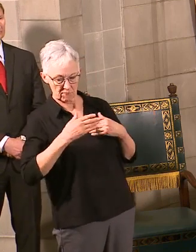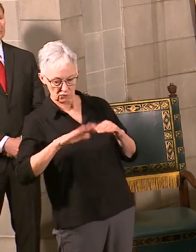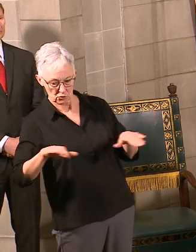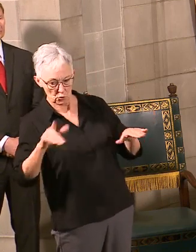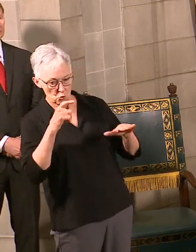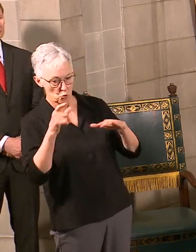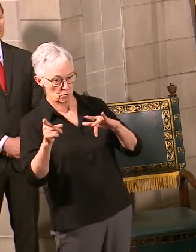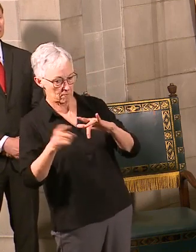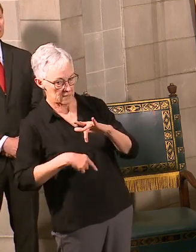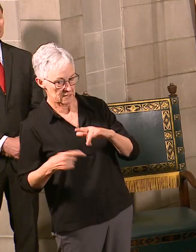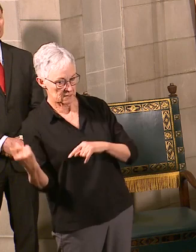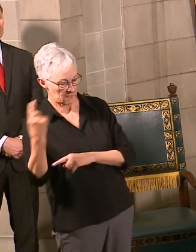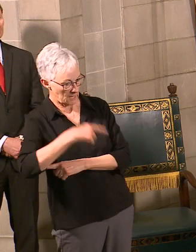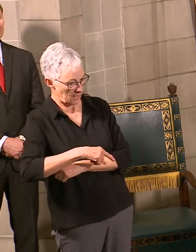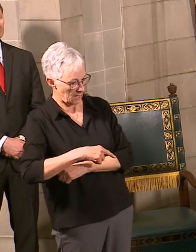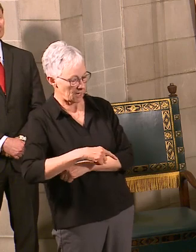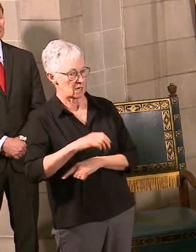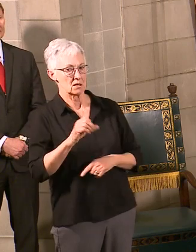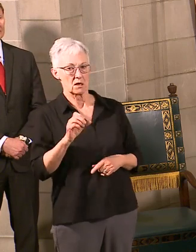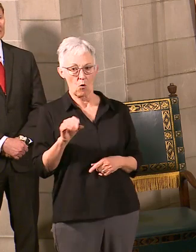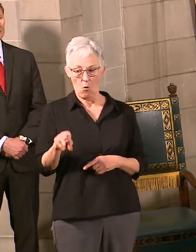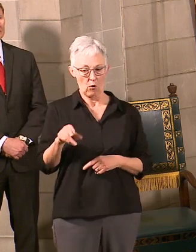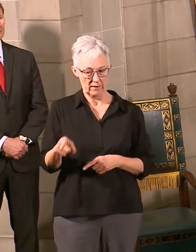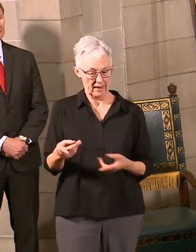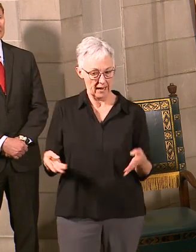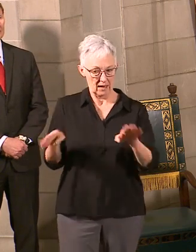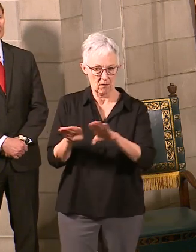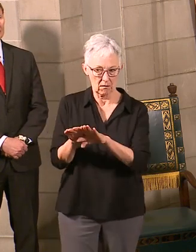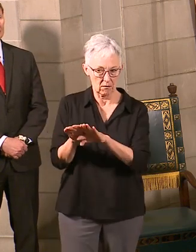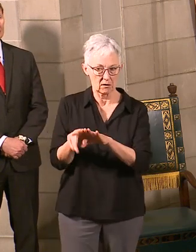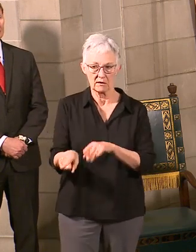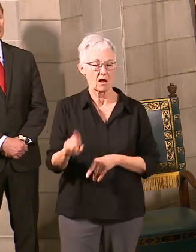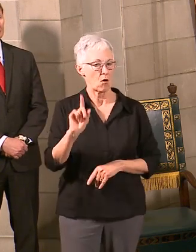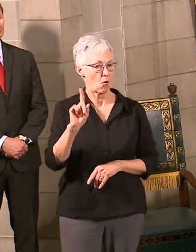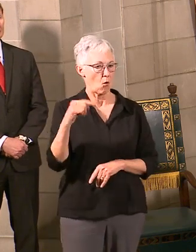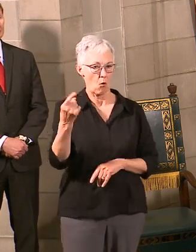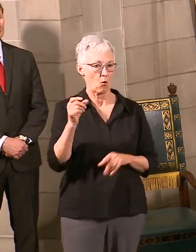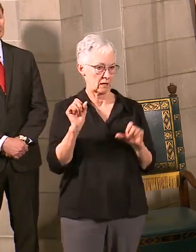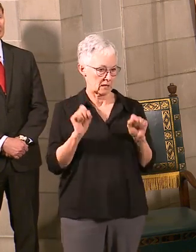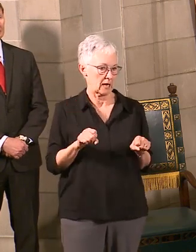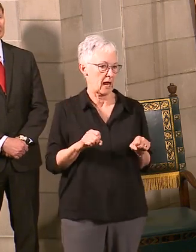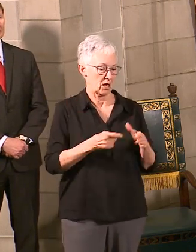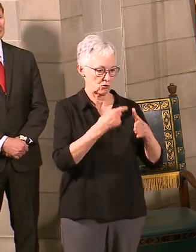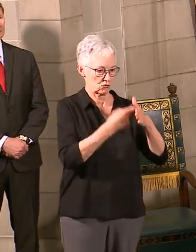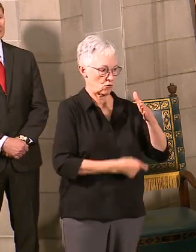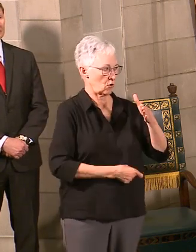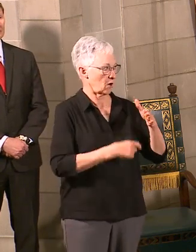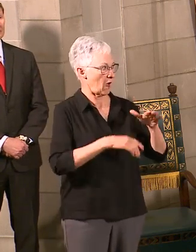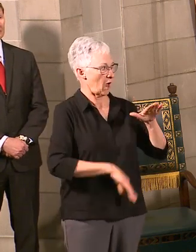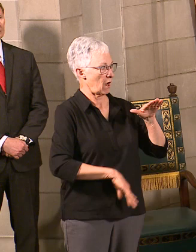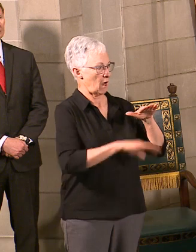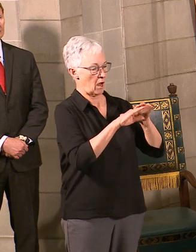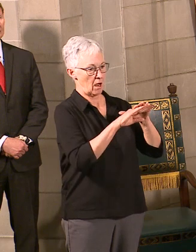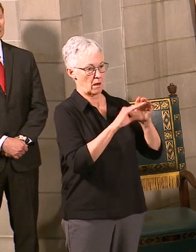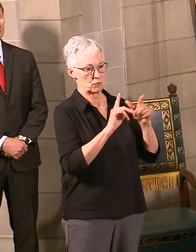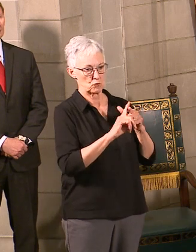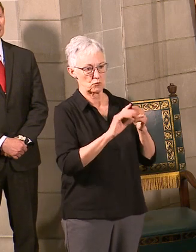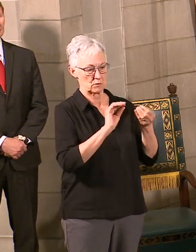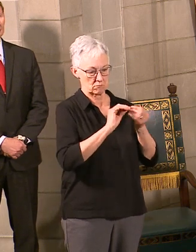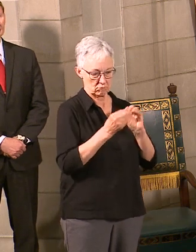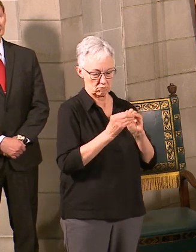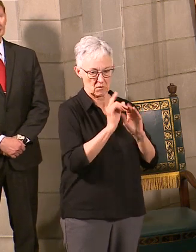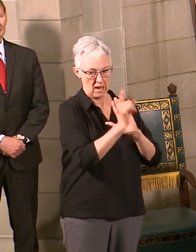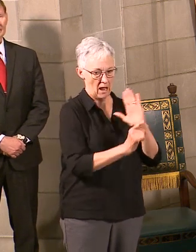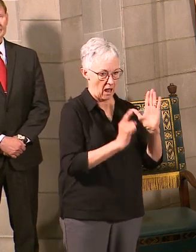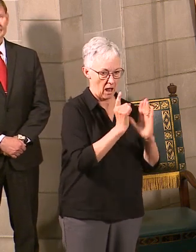providers cannot bill for days that the provider closed their program and can only bill absent days up to the authorized hours the child